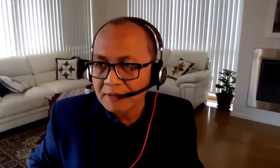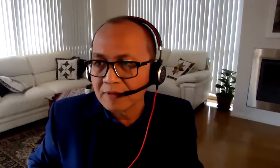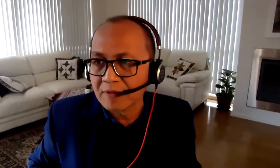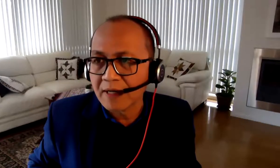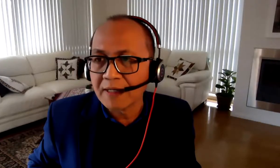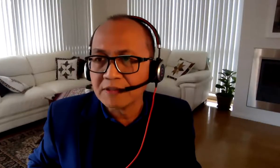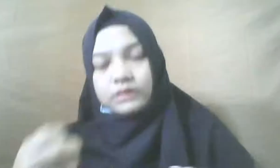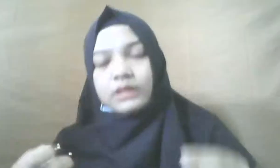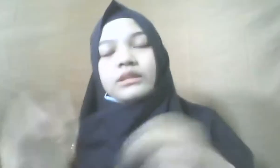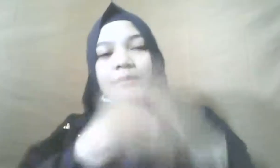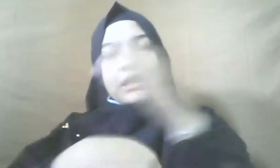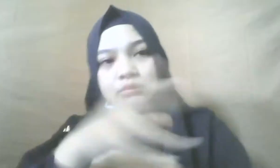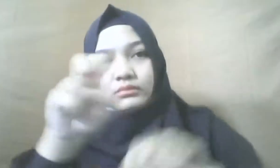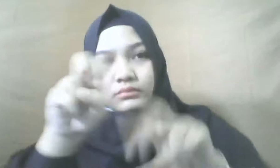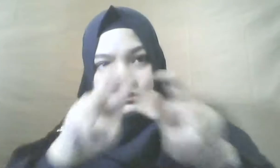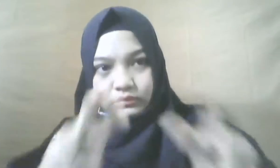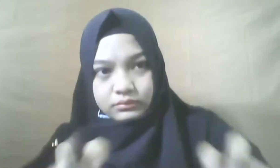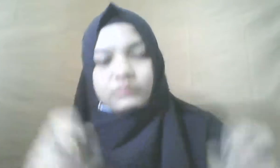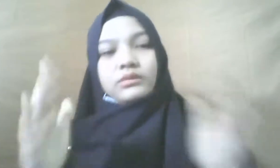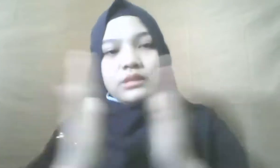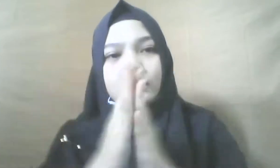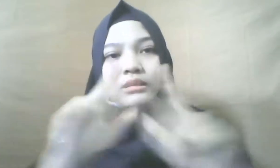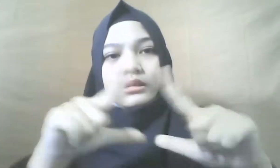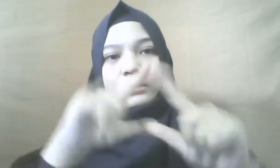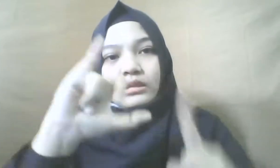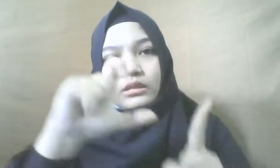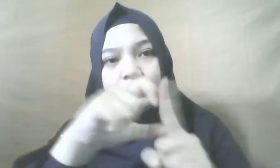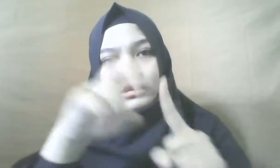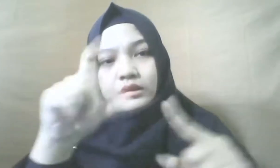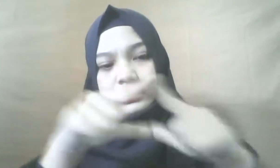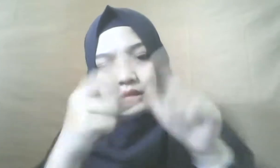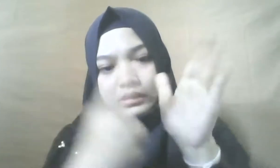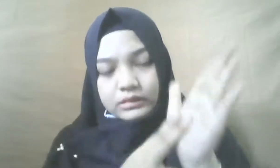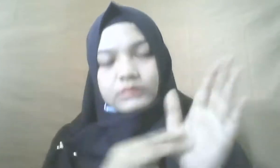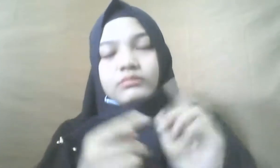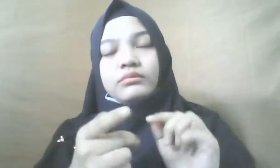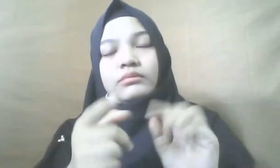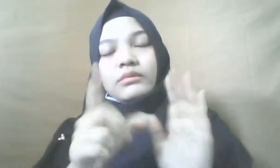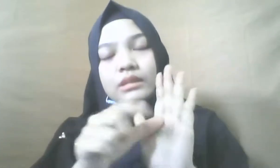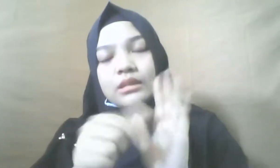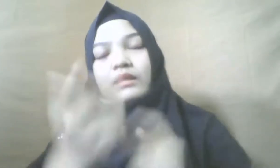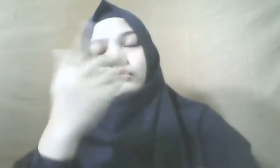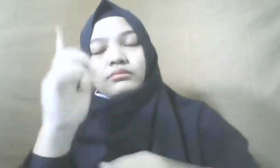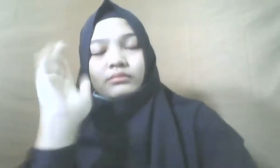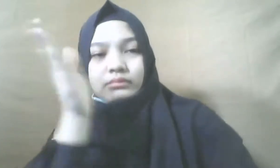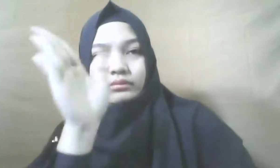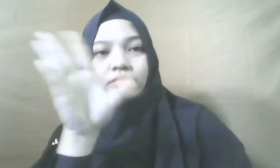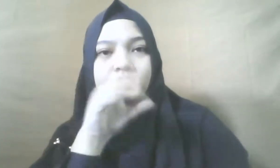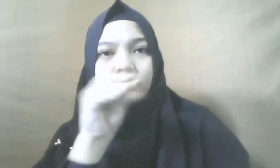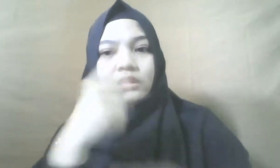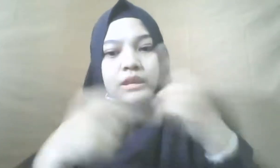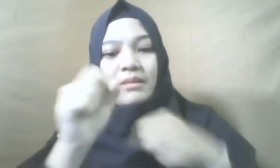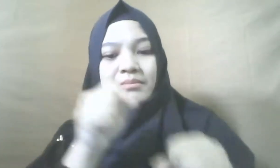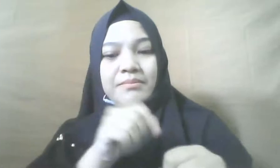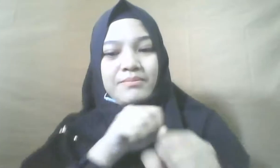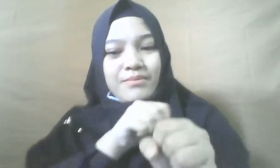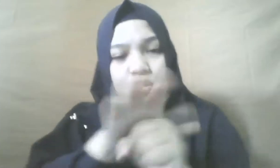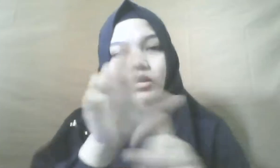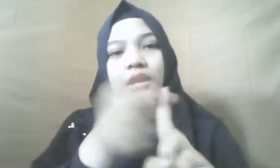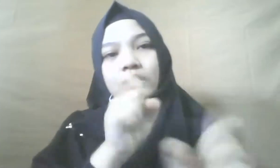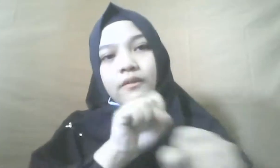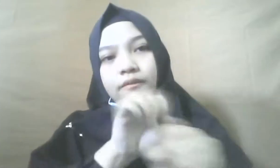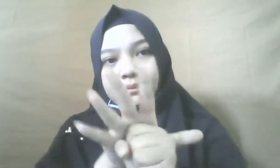Network, or AIDRAN, and they will talk about the impact of COVID-19 on